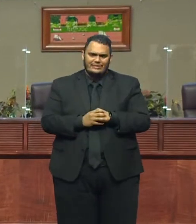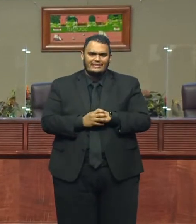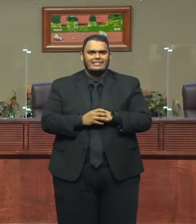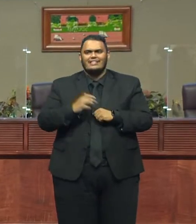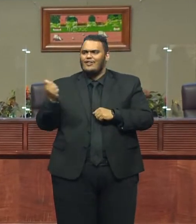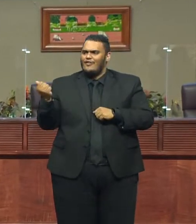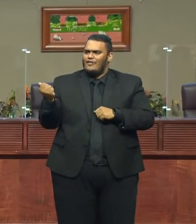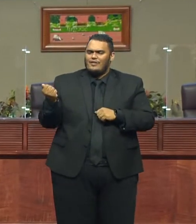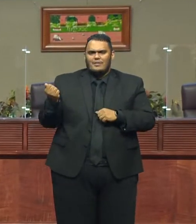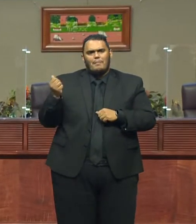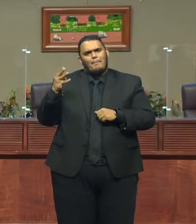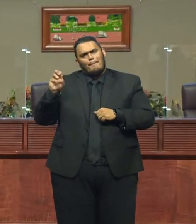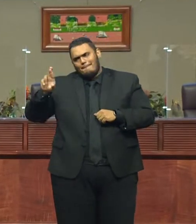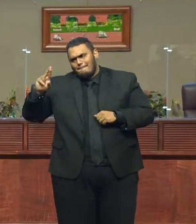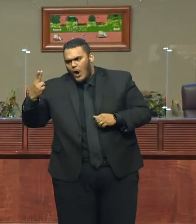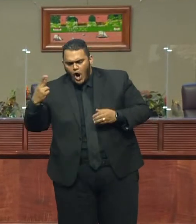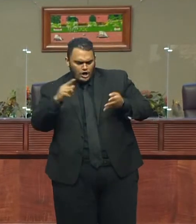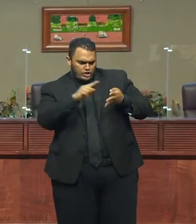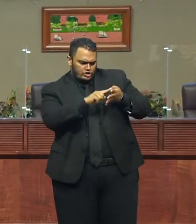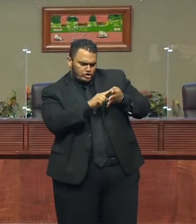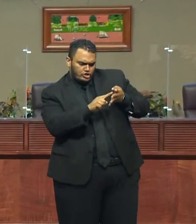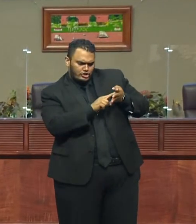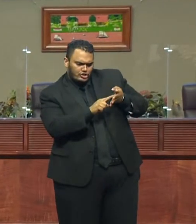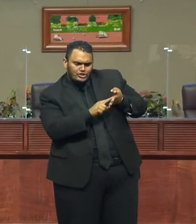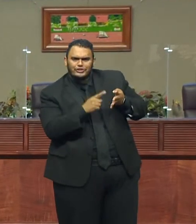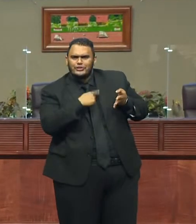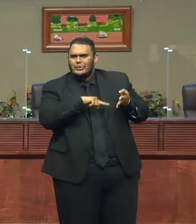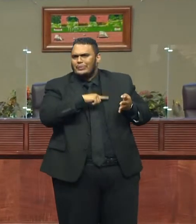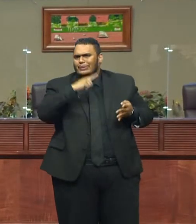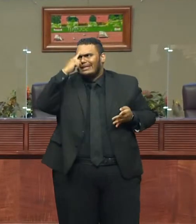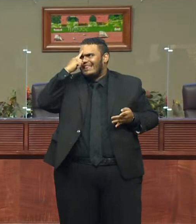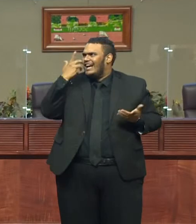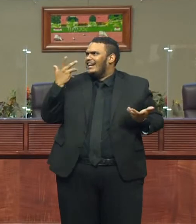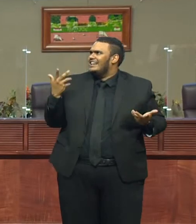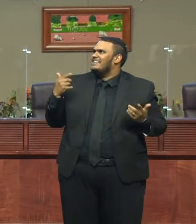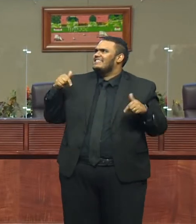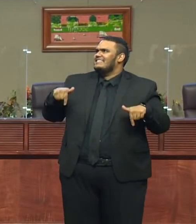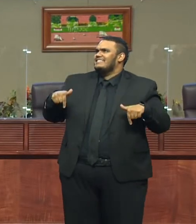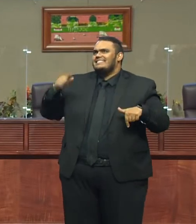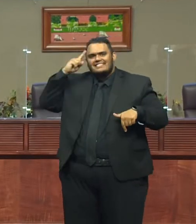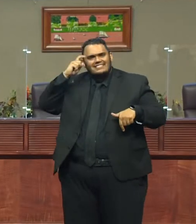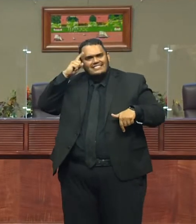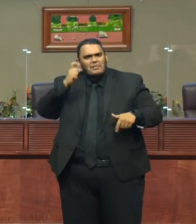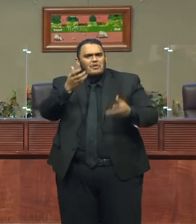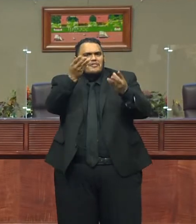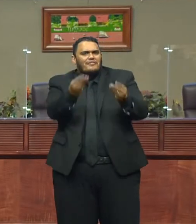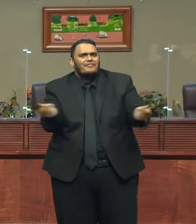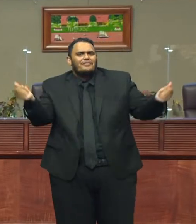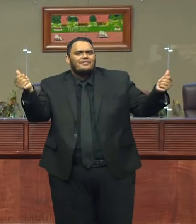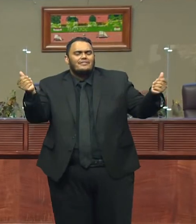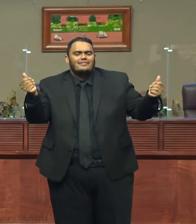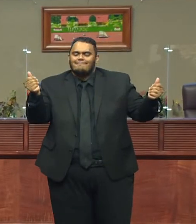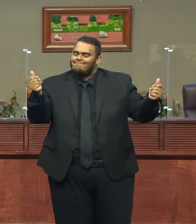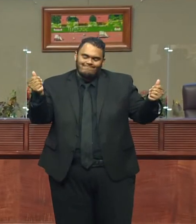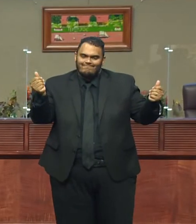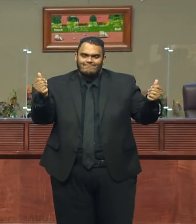thought summertime we'd be through with this. But there is hope. I see our dedicated healthcare professionals and first responders